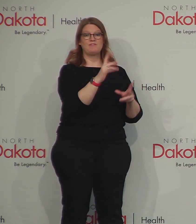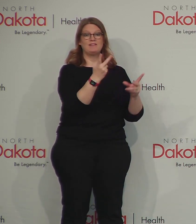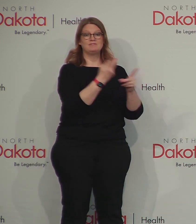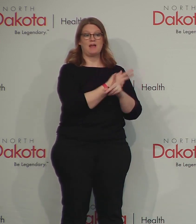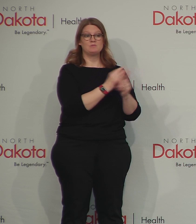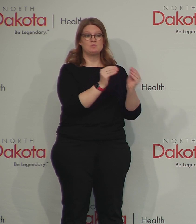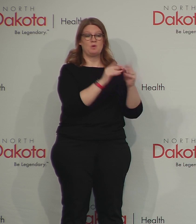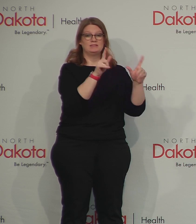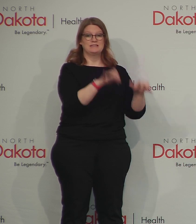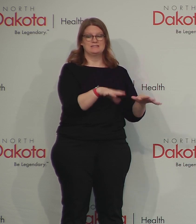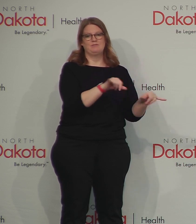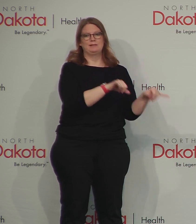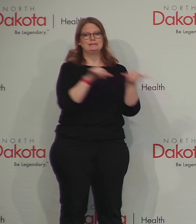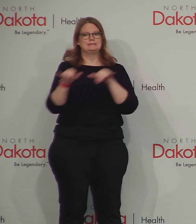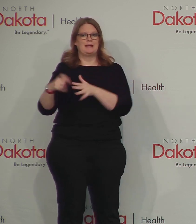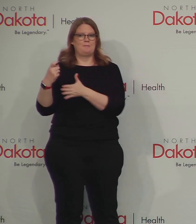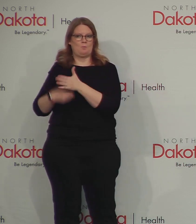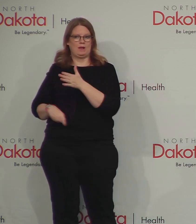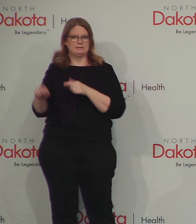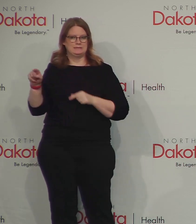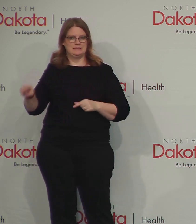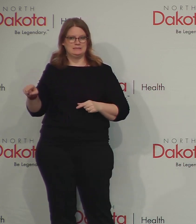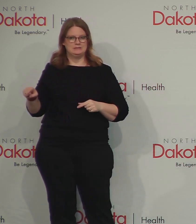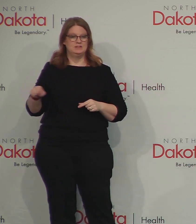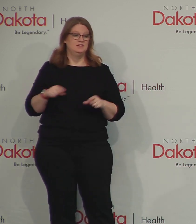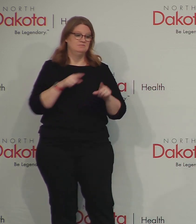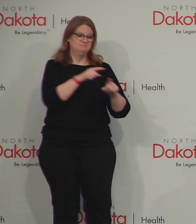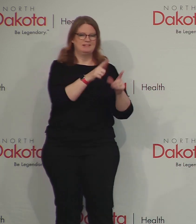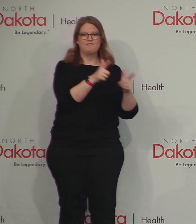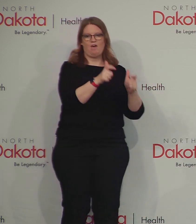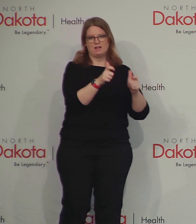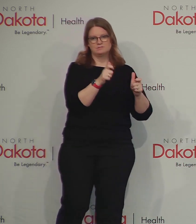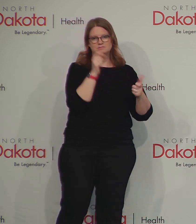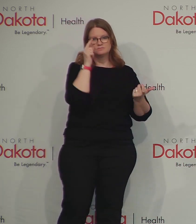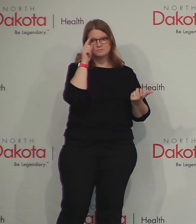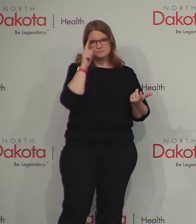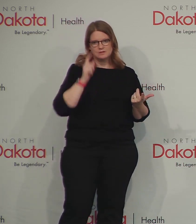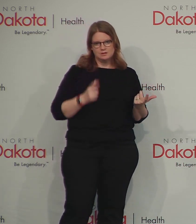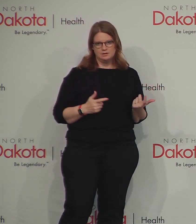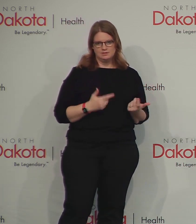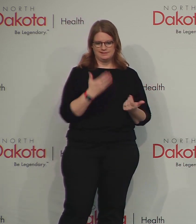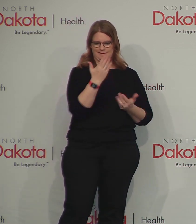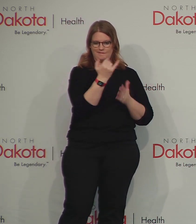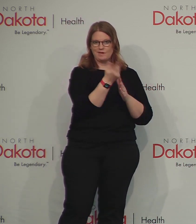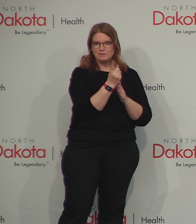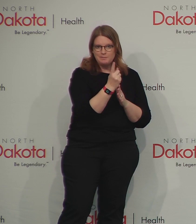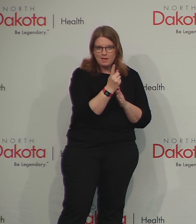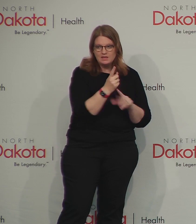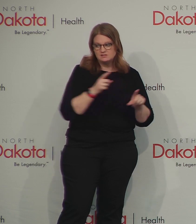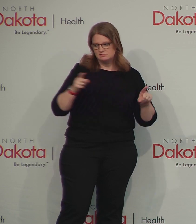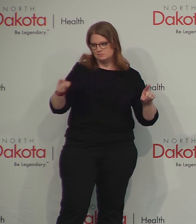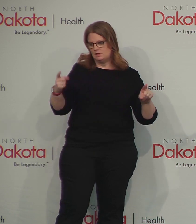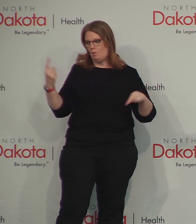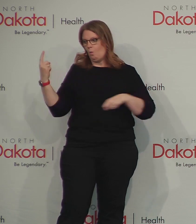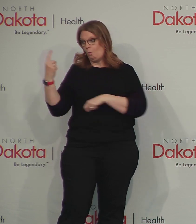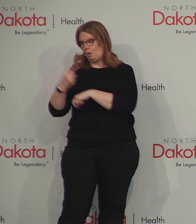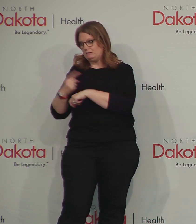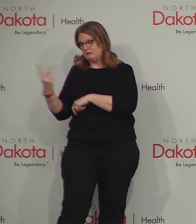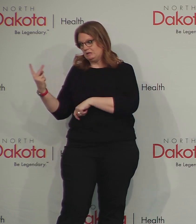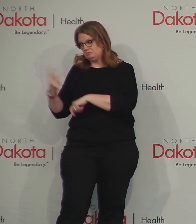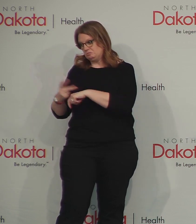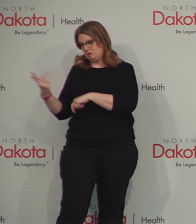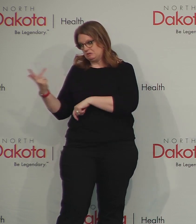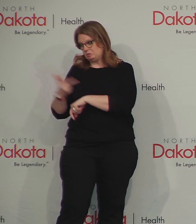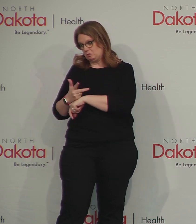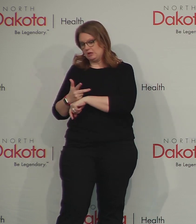much testing for the same result. The second is the speed. When we're talking 15 minutes versus days, that can help us